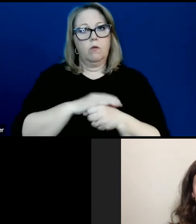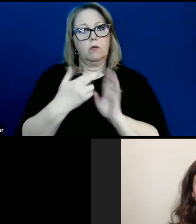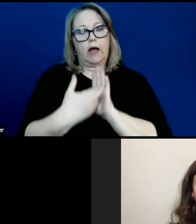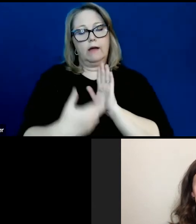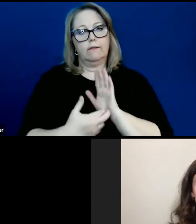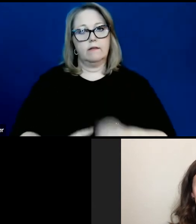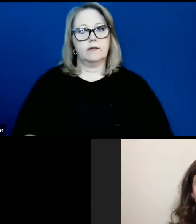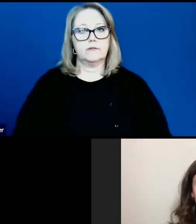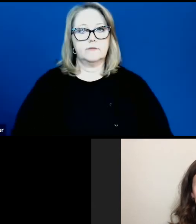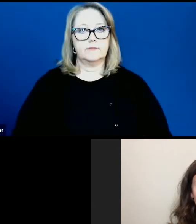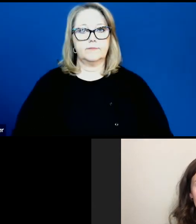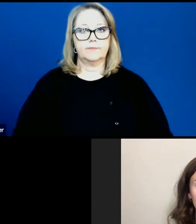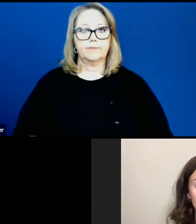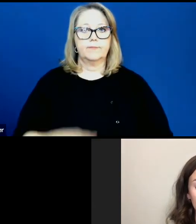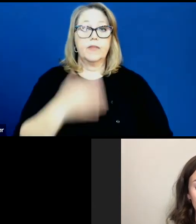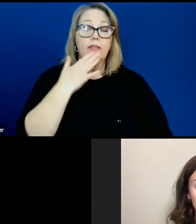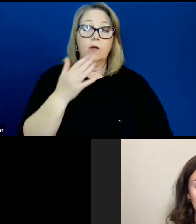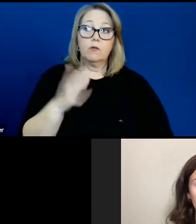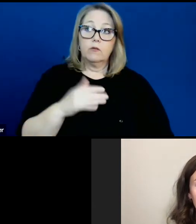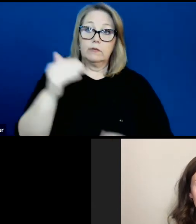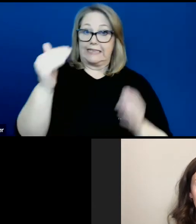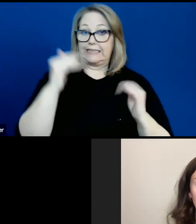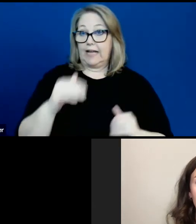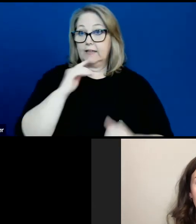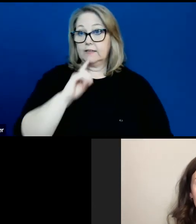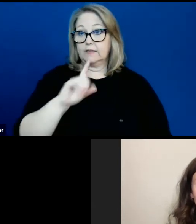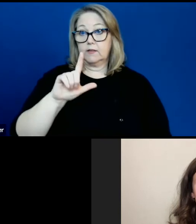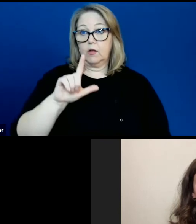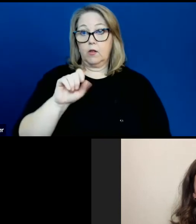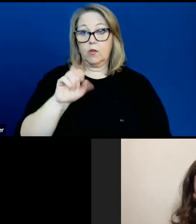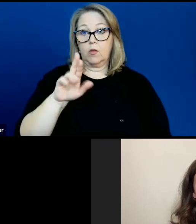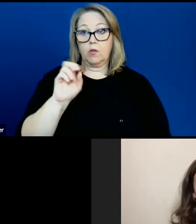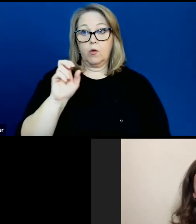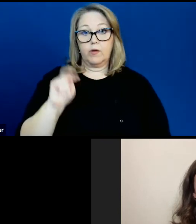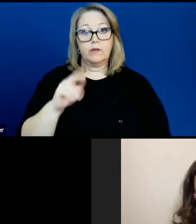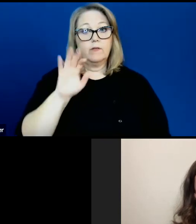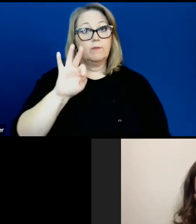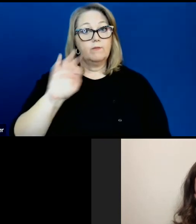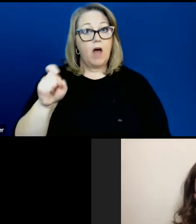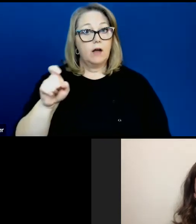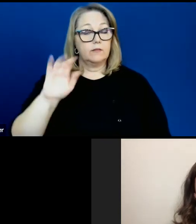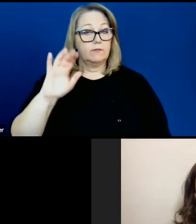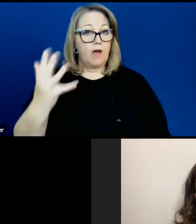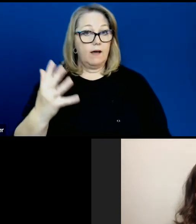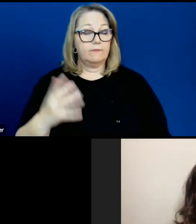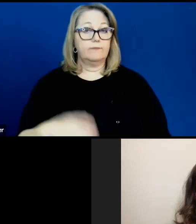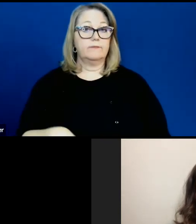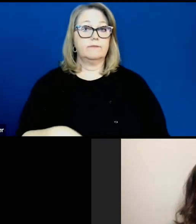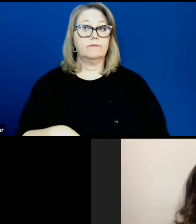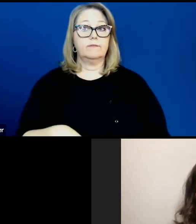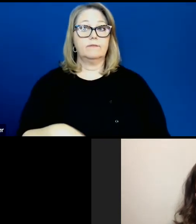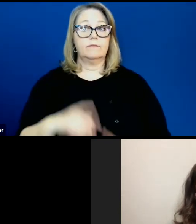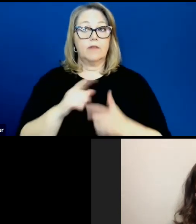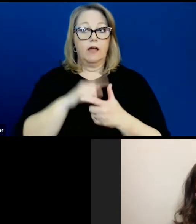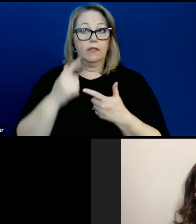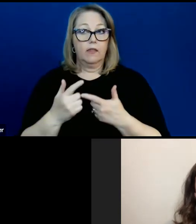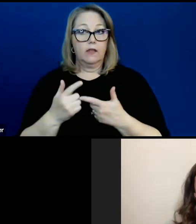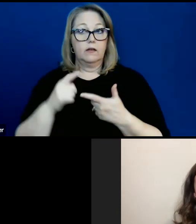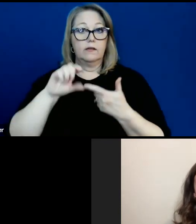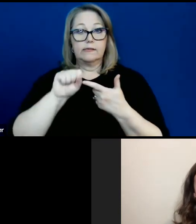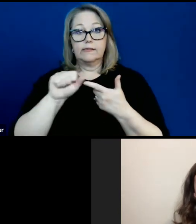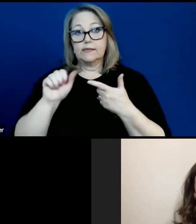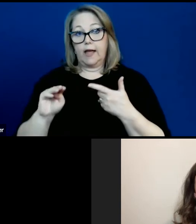Thanks, Governor. Thanks, Bill. We'll go to the next question. We'll take Lauren Martinez from Fox 5 as the next question. After Lauren, we'll do Sam Metz